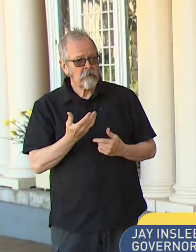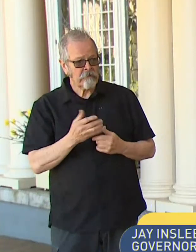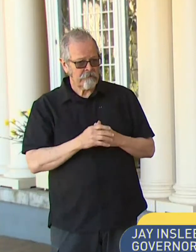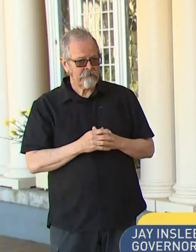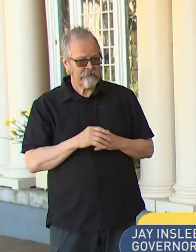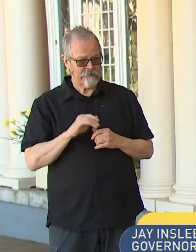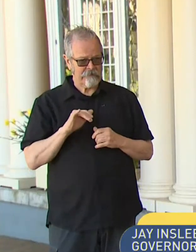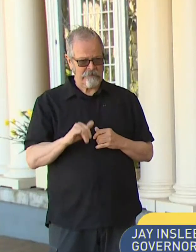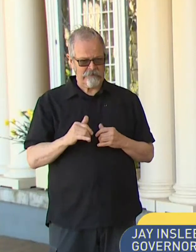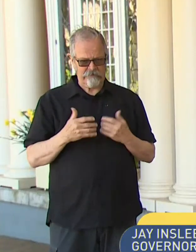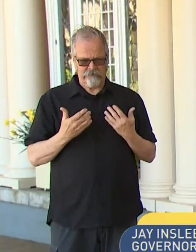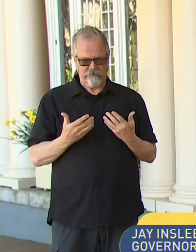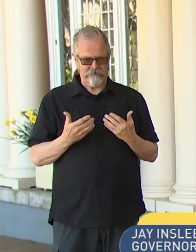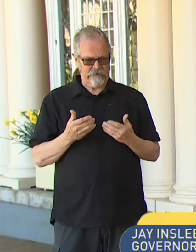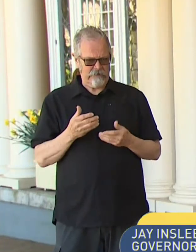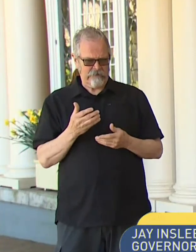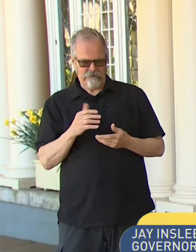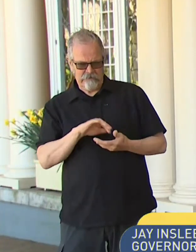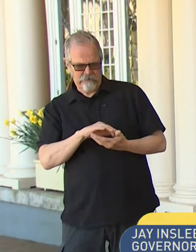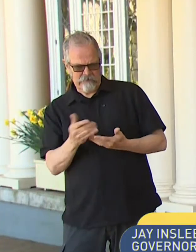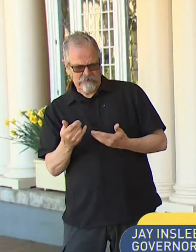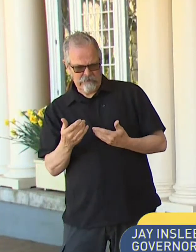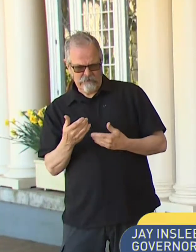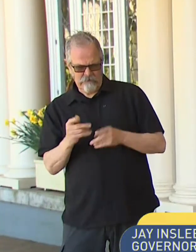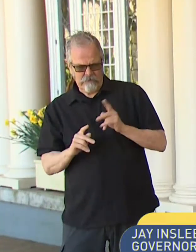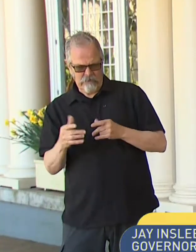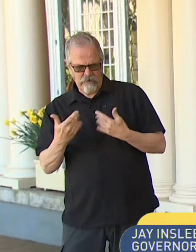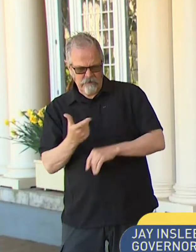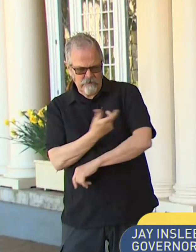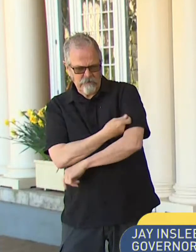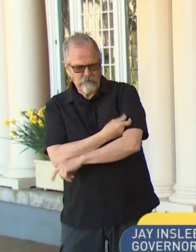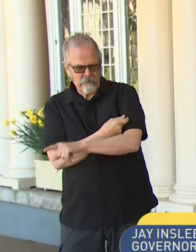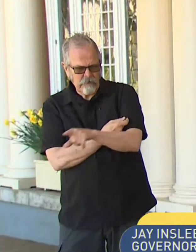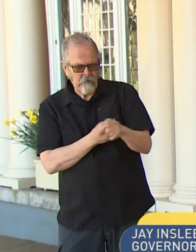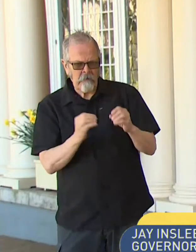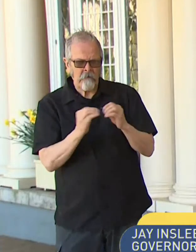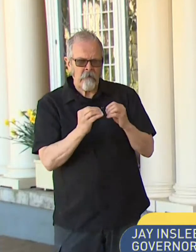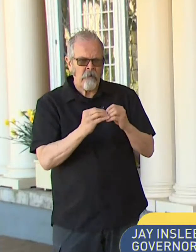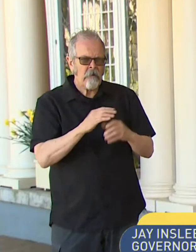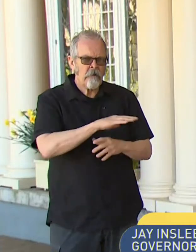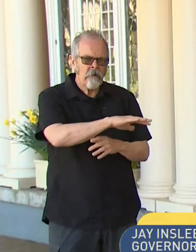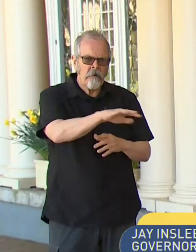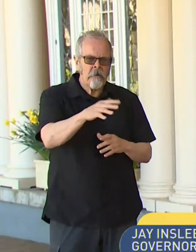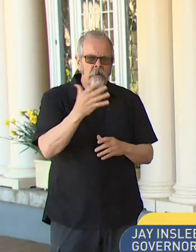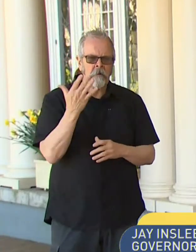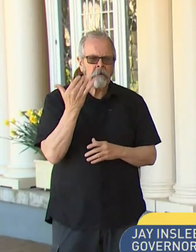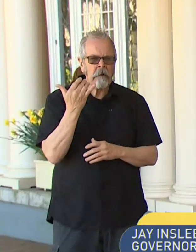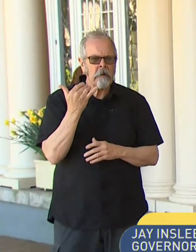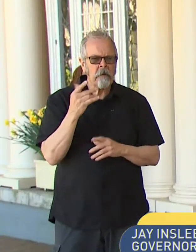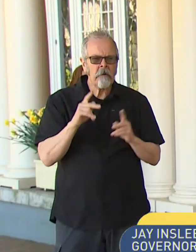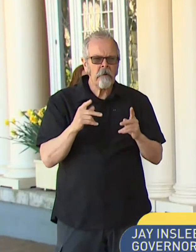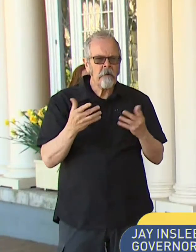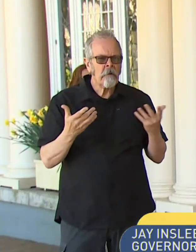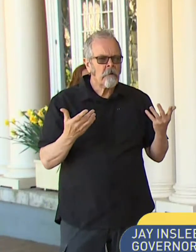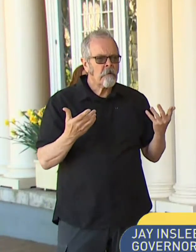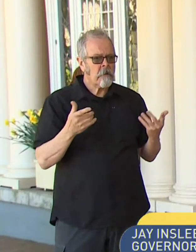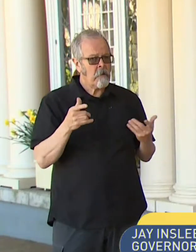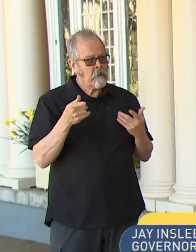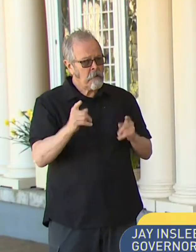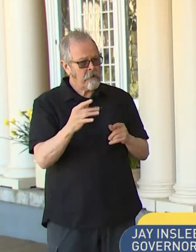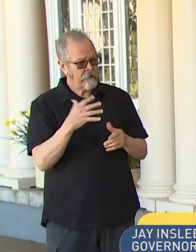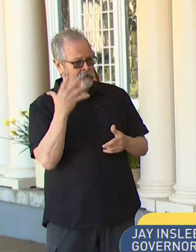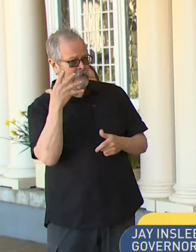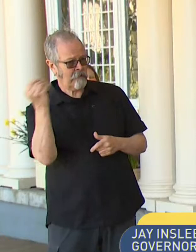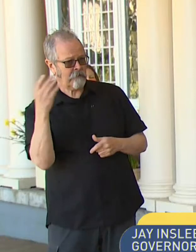some people to get this vaccine. And we are asking people, while you're taking it outside, also take it over